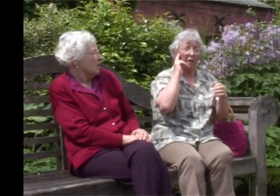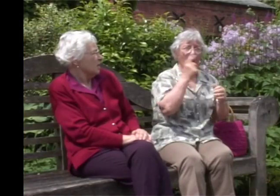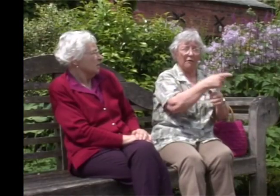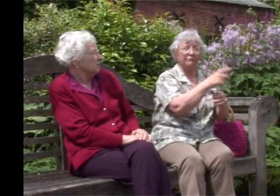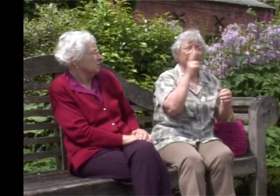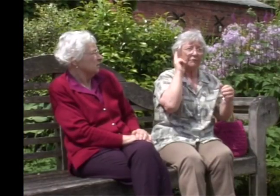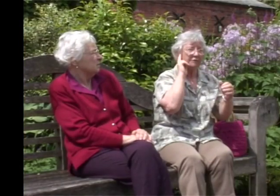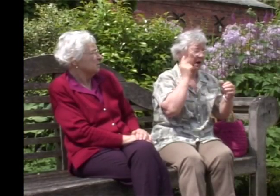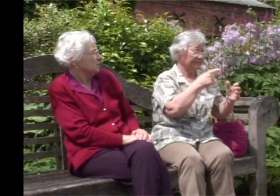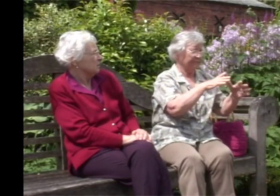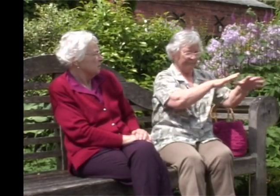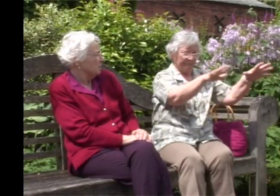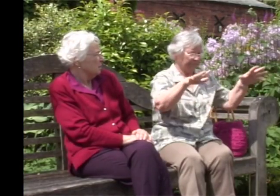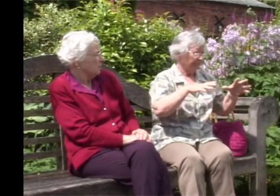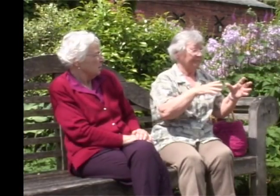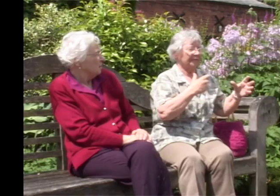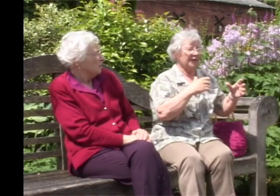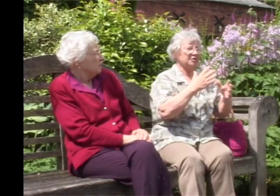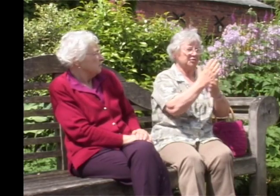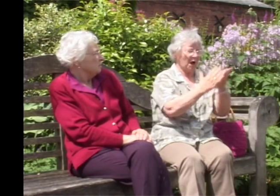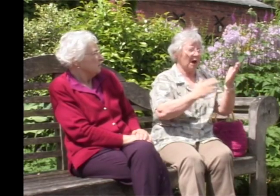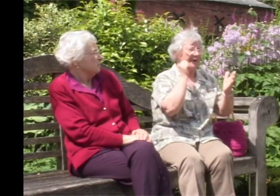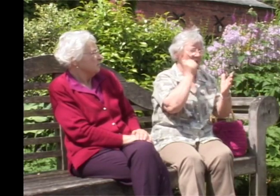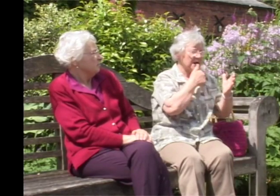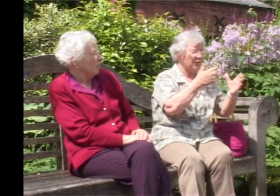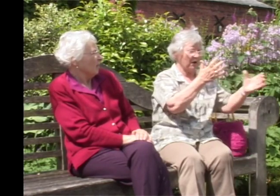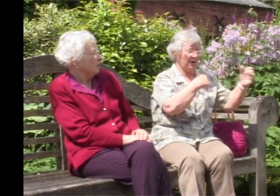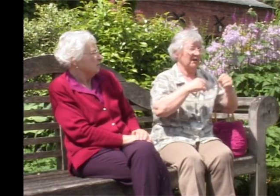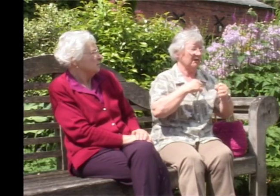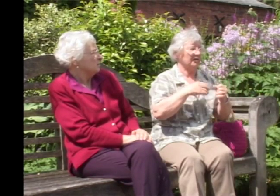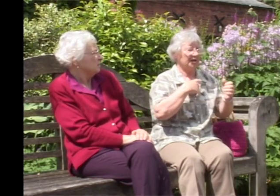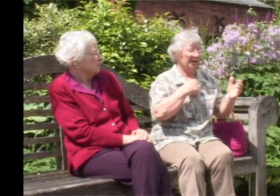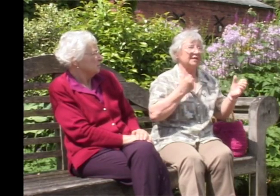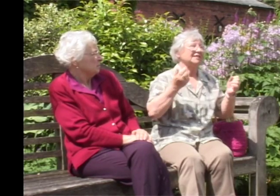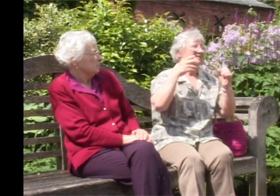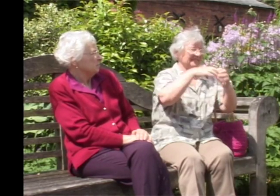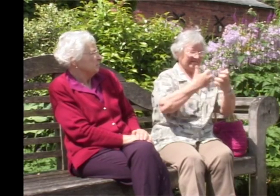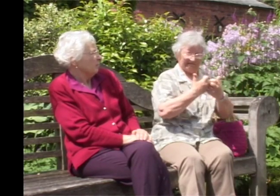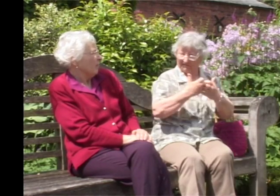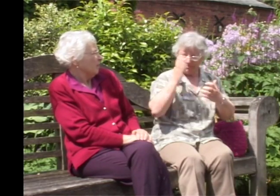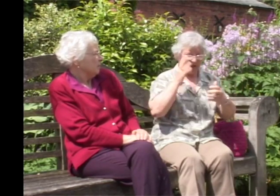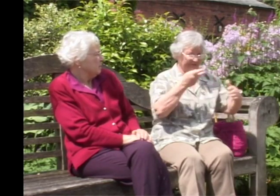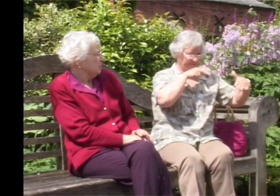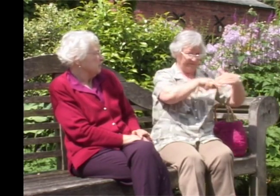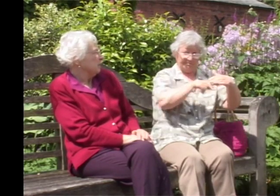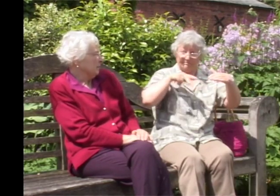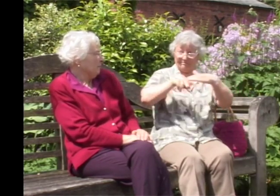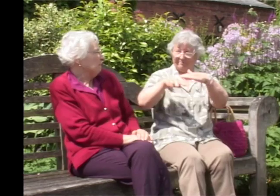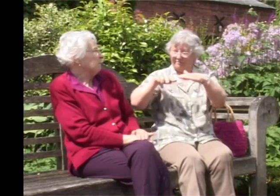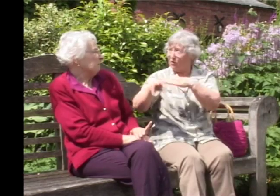A lot of the evacuees were deaf, and some were hearing. And as there was too many of them, there were